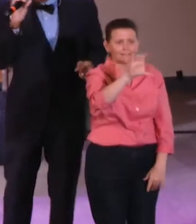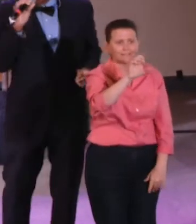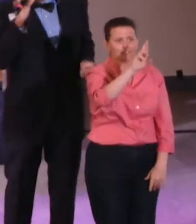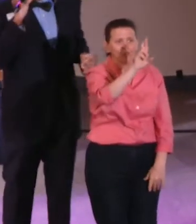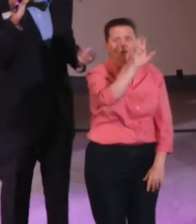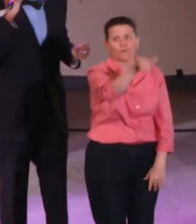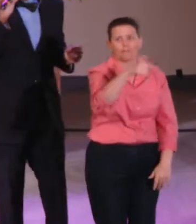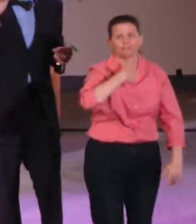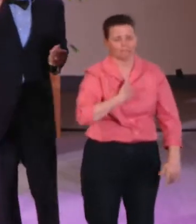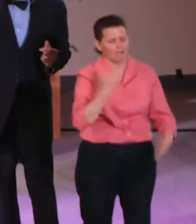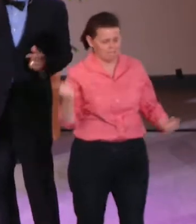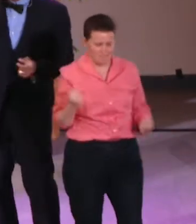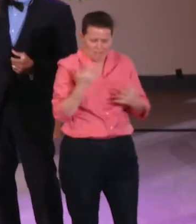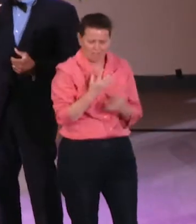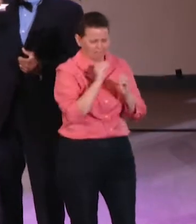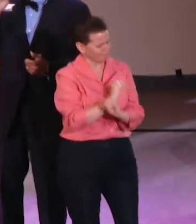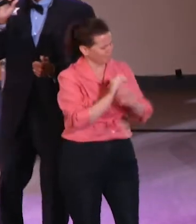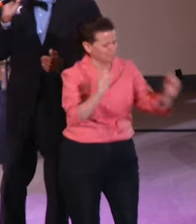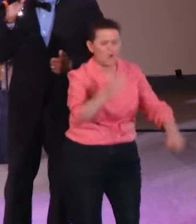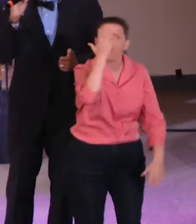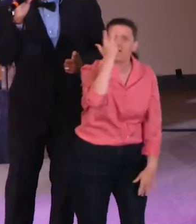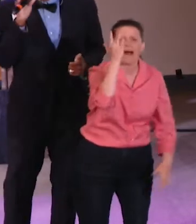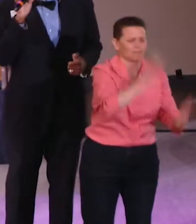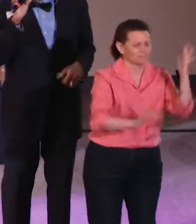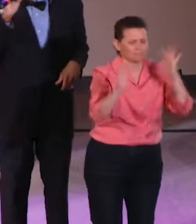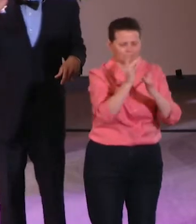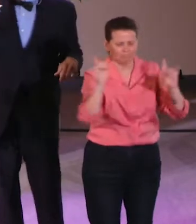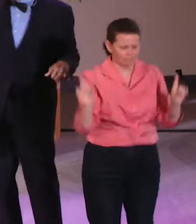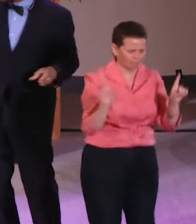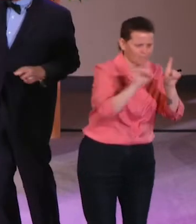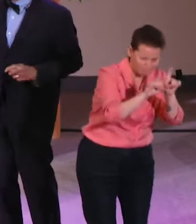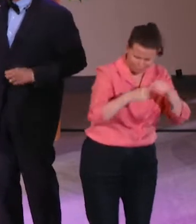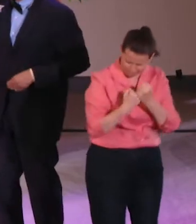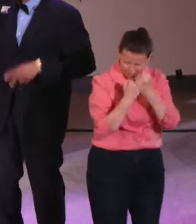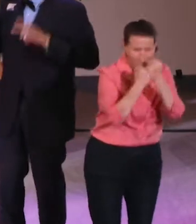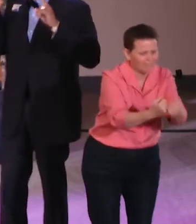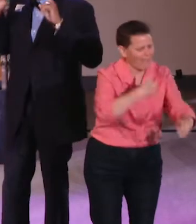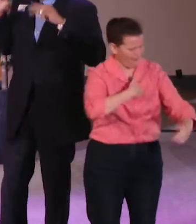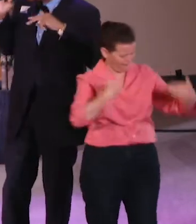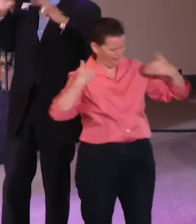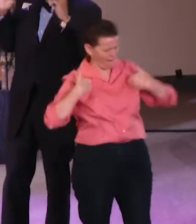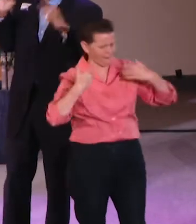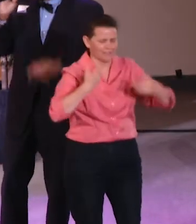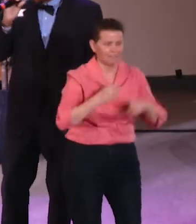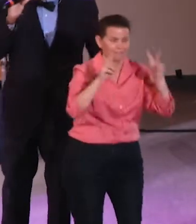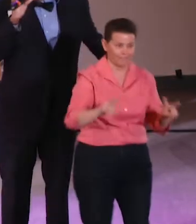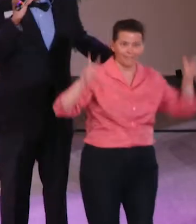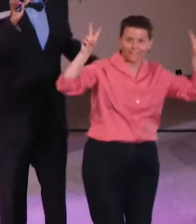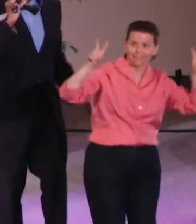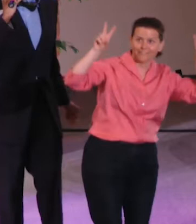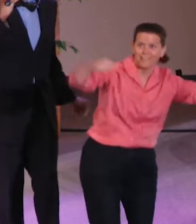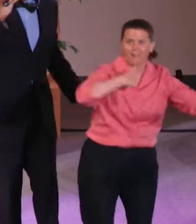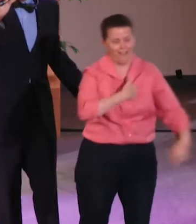D-I-C-T-O-R-Y. I got no reason to fear. I got Jesus on my side. I got that. Oh, hey. I got that. I got that. Oh. Oh, I got that. I got that. Oh,